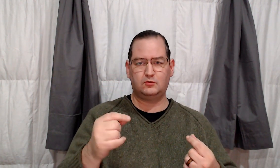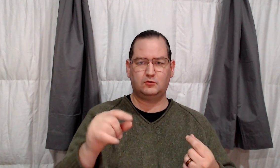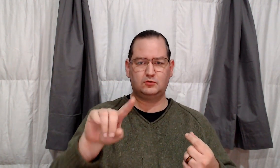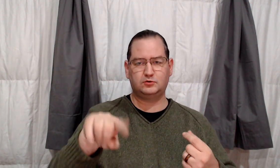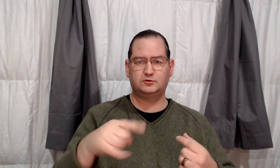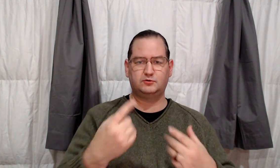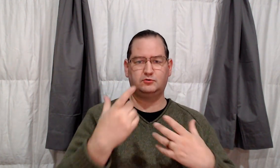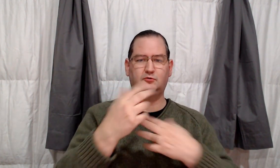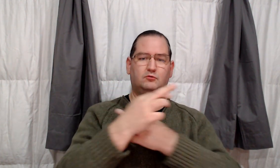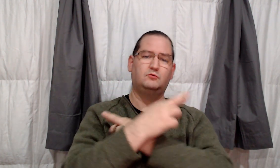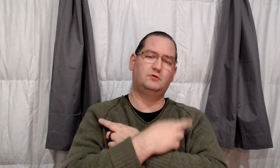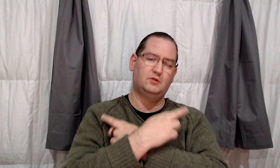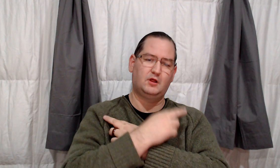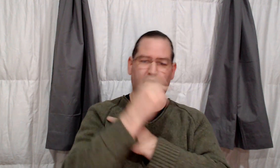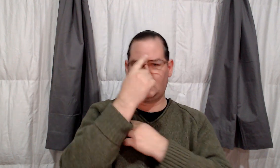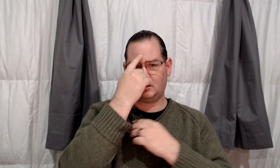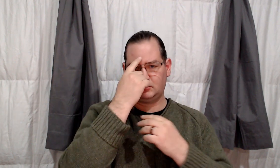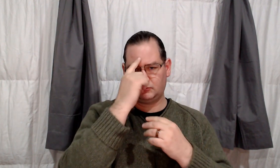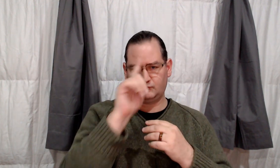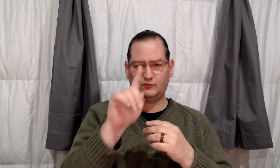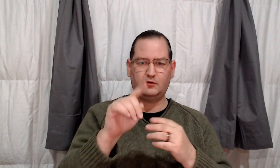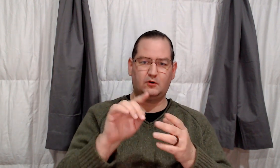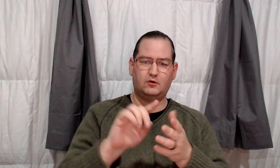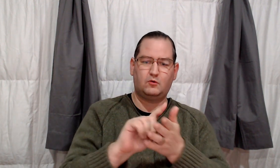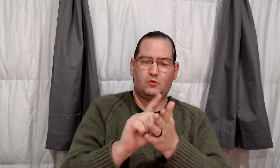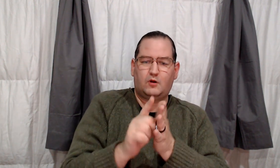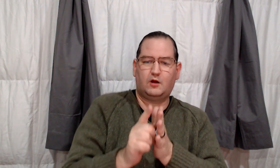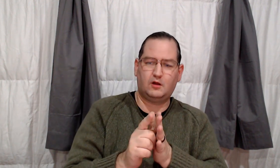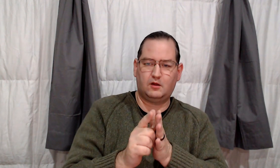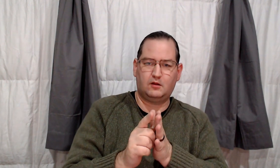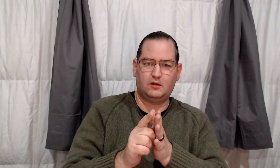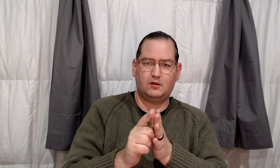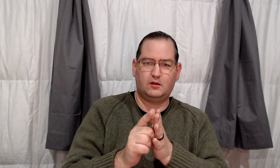Let that feeling of relaxation spread down into your jaw